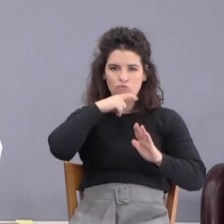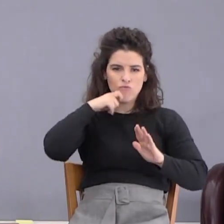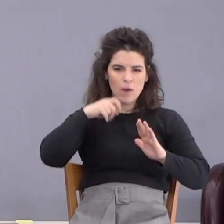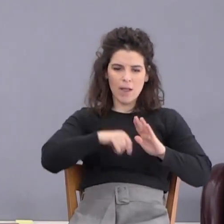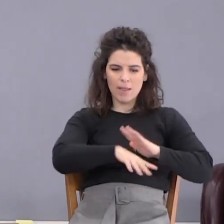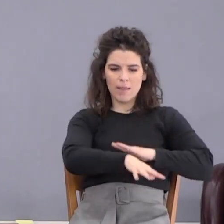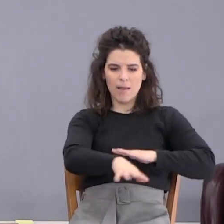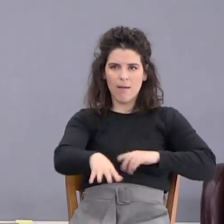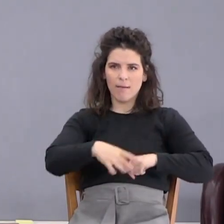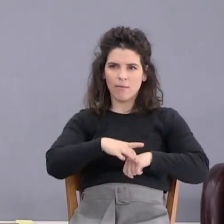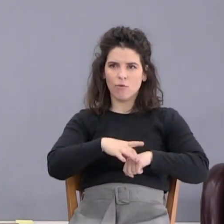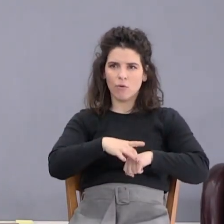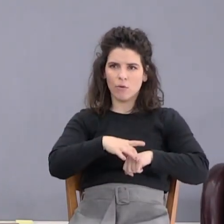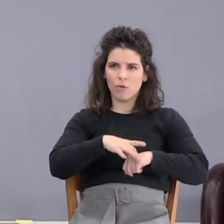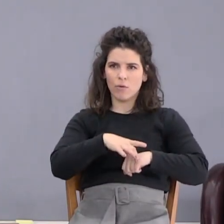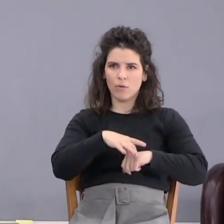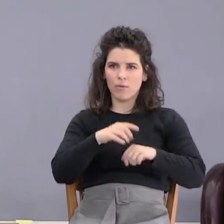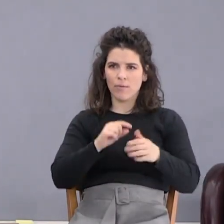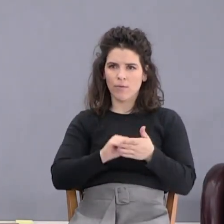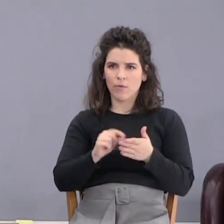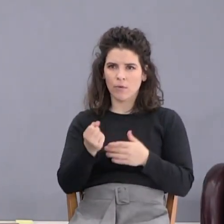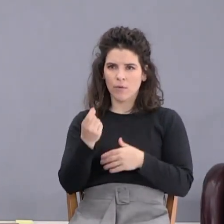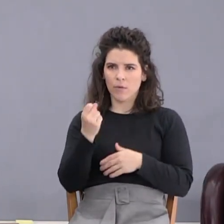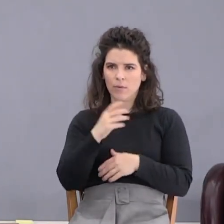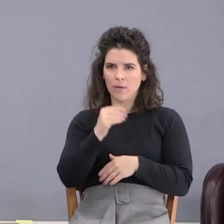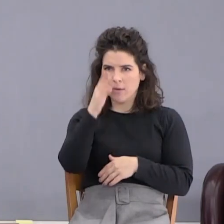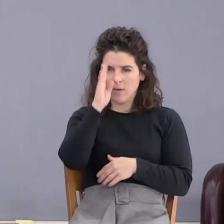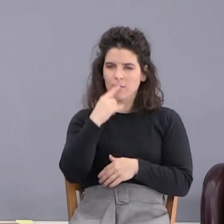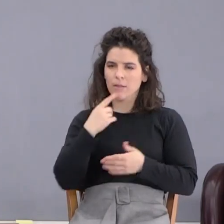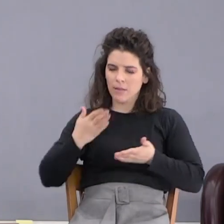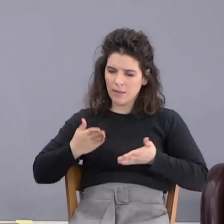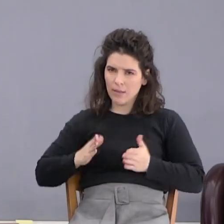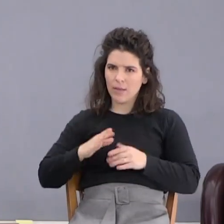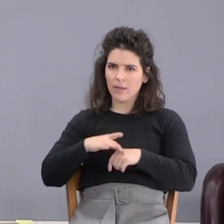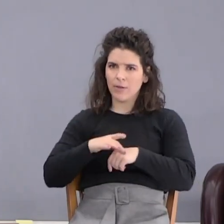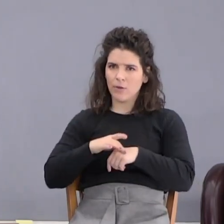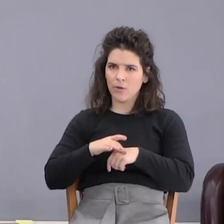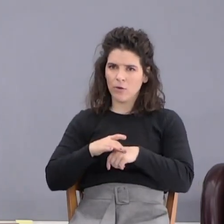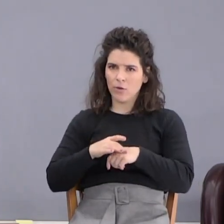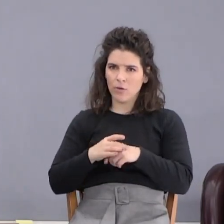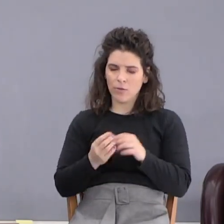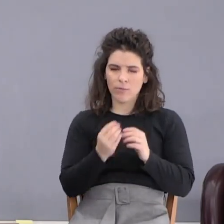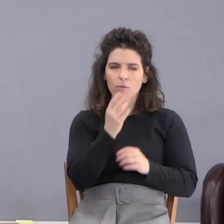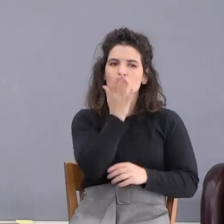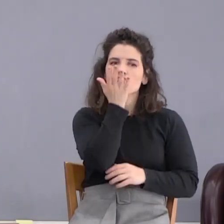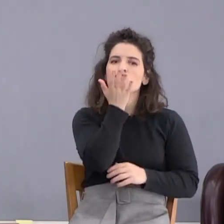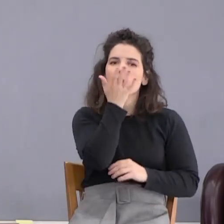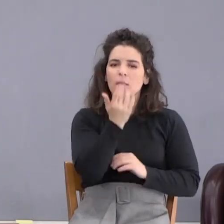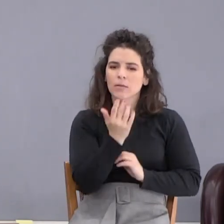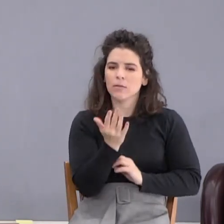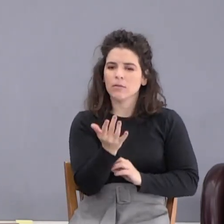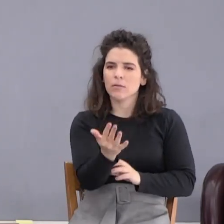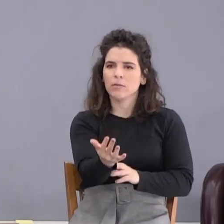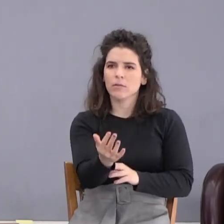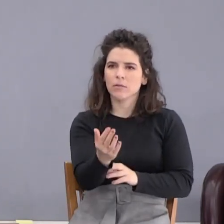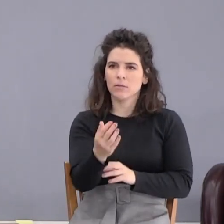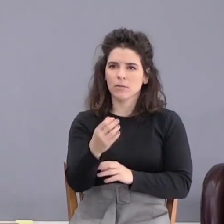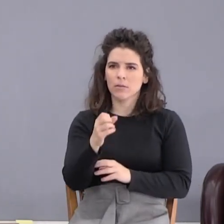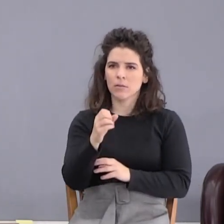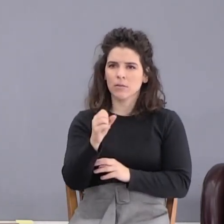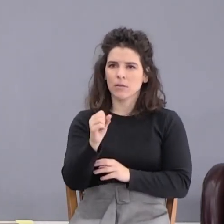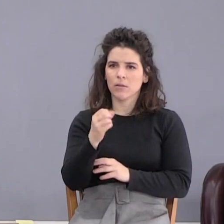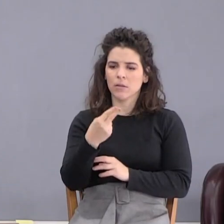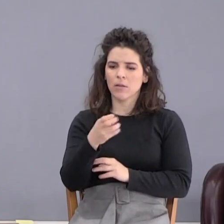earth. Verse 11, and God said, let the earth bring forth grass, the herb yielding